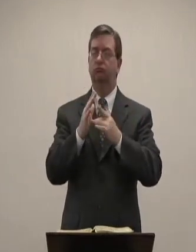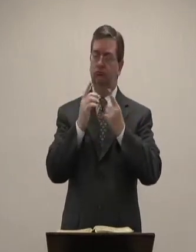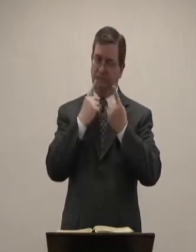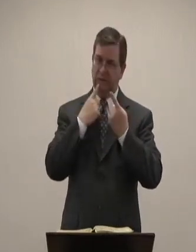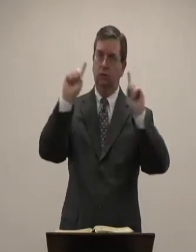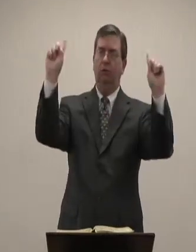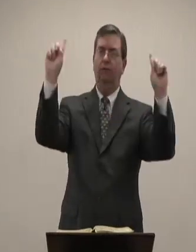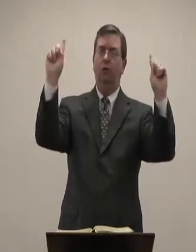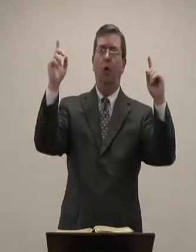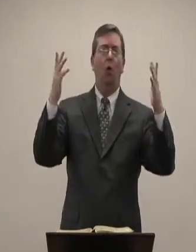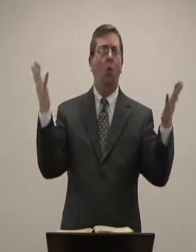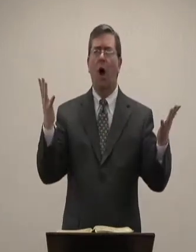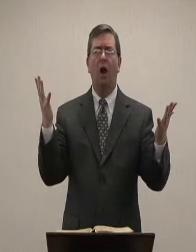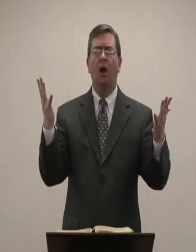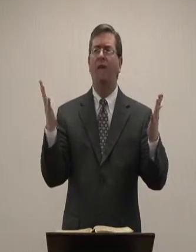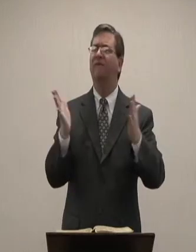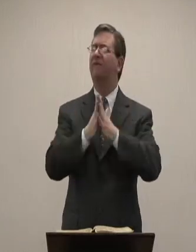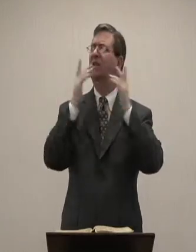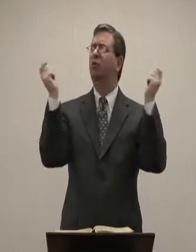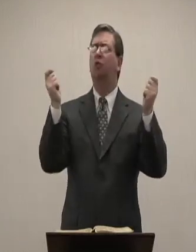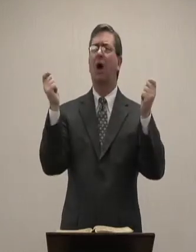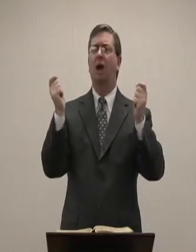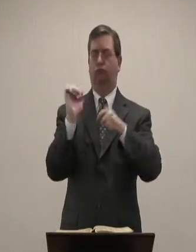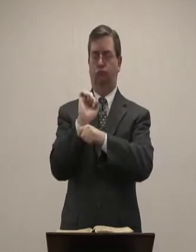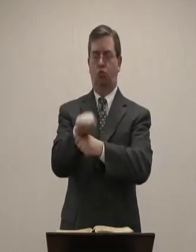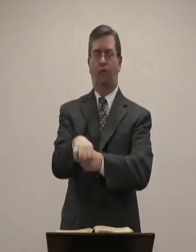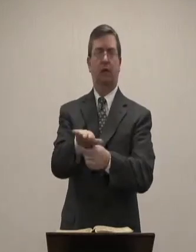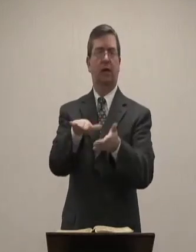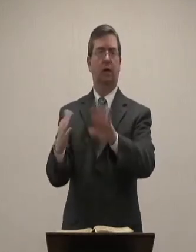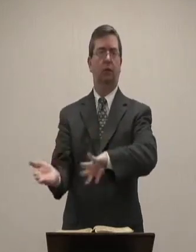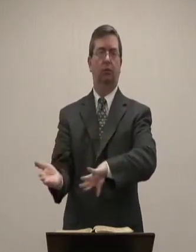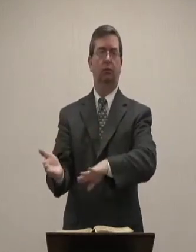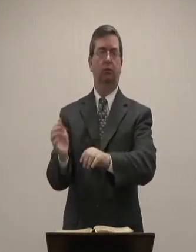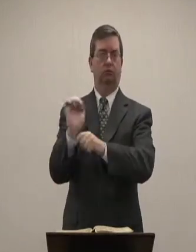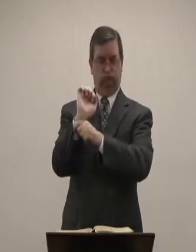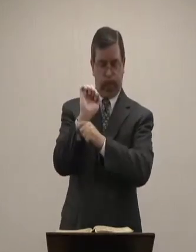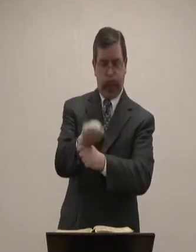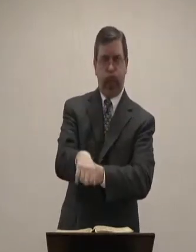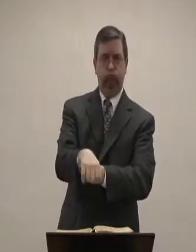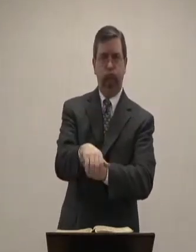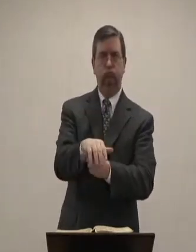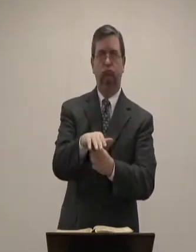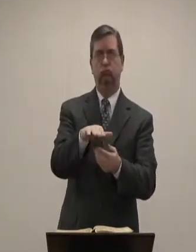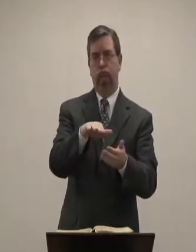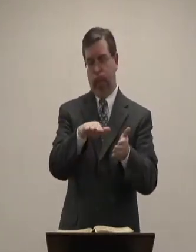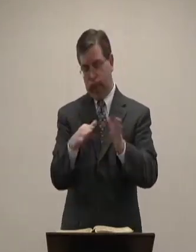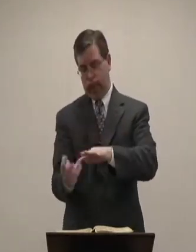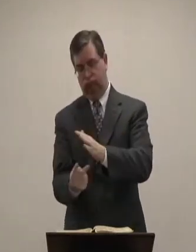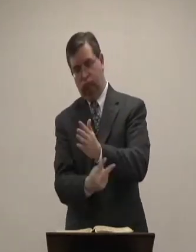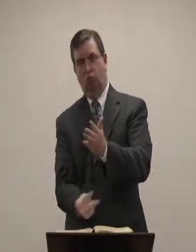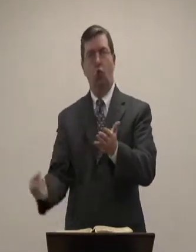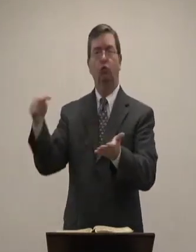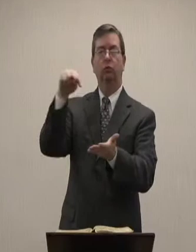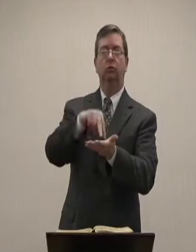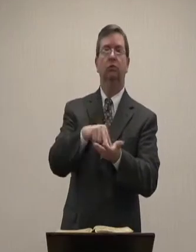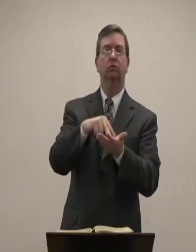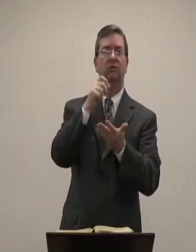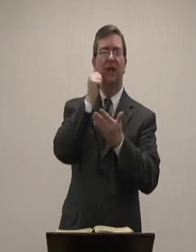Jesus is the good news about victory. He defeated death. He conquered it and rose from